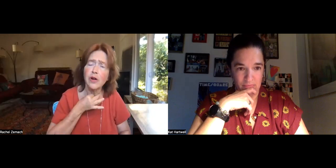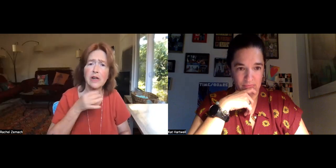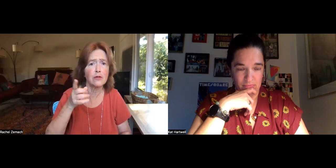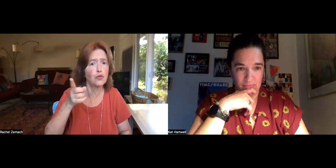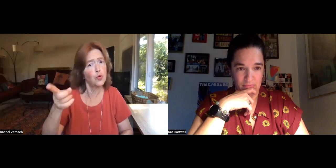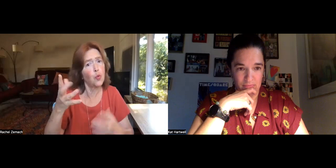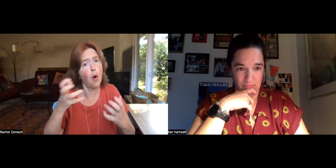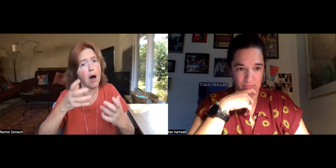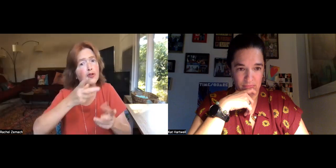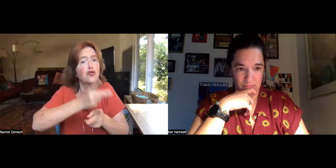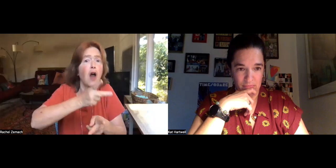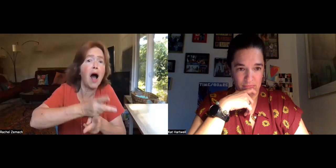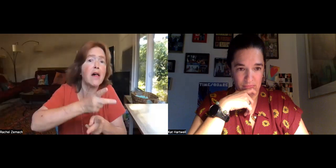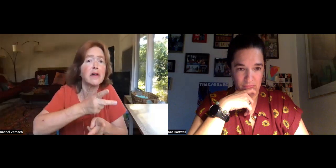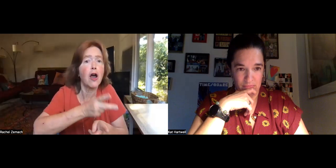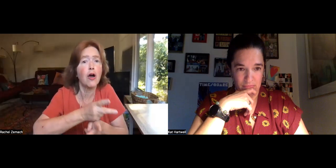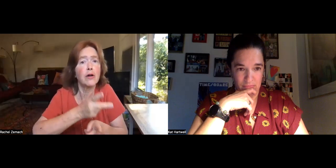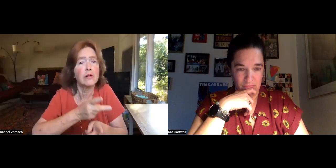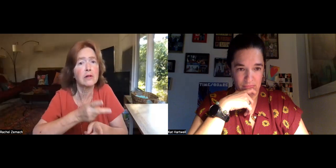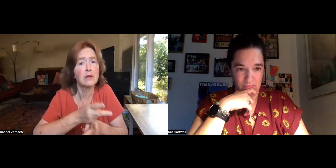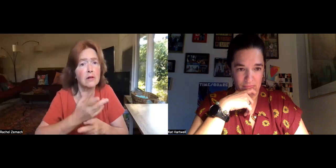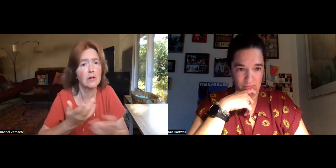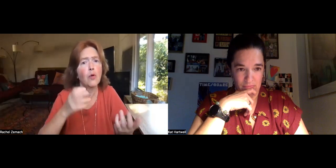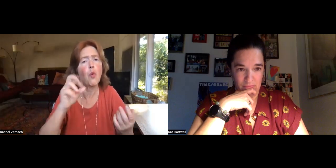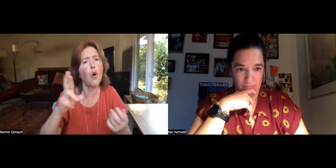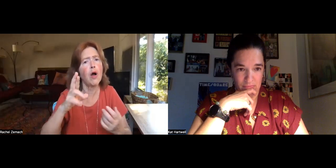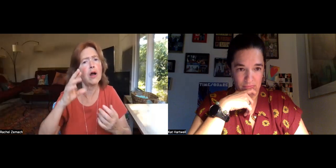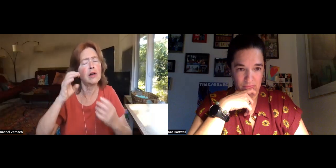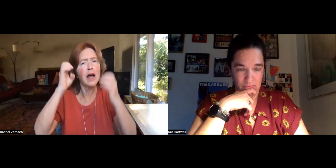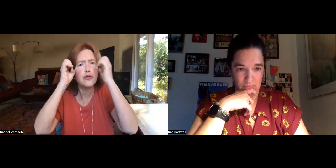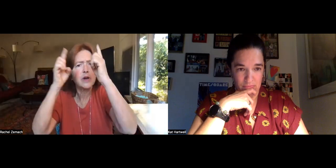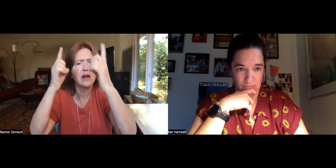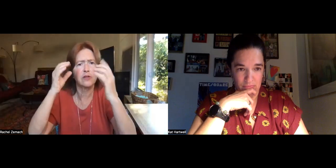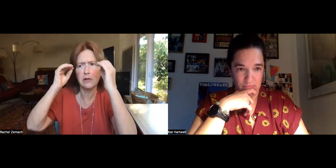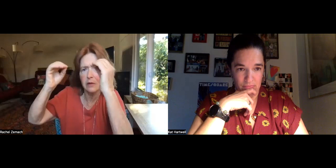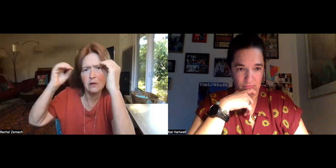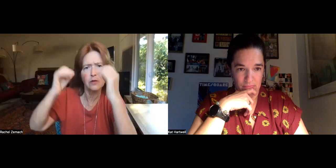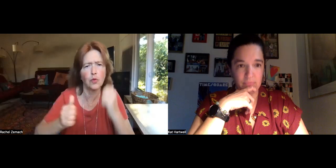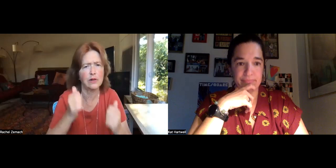curious to want child care or education, which